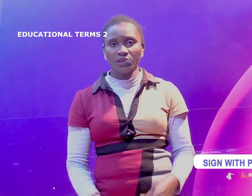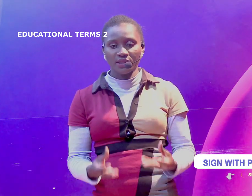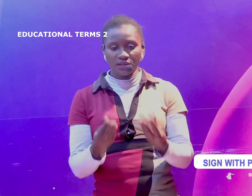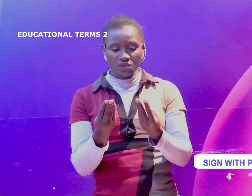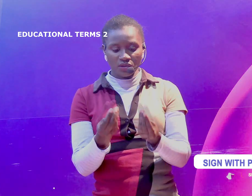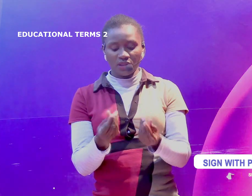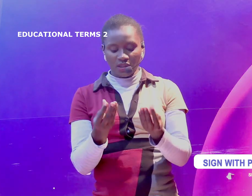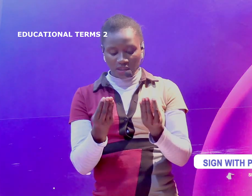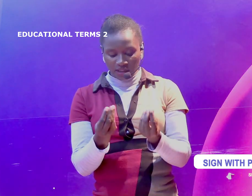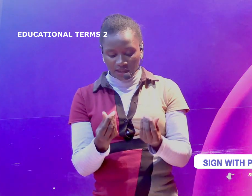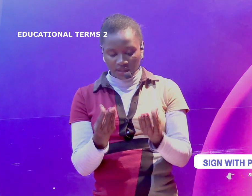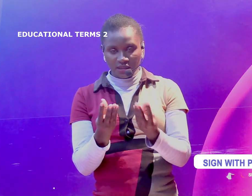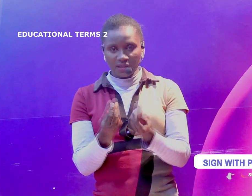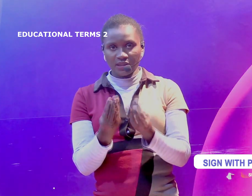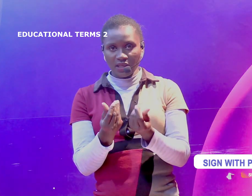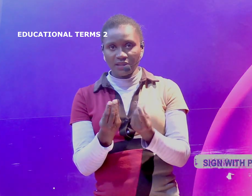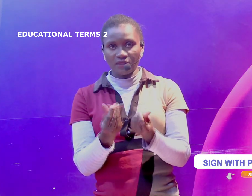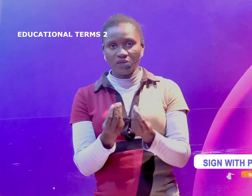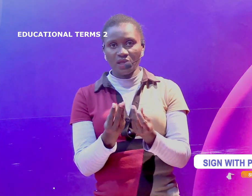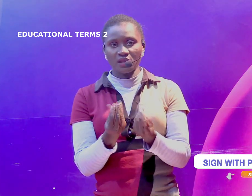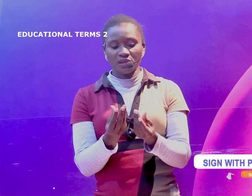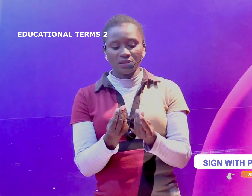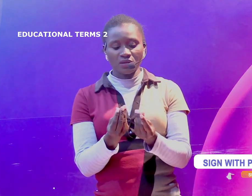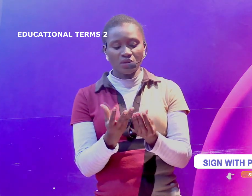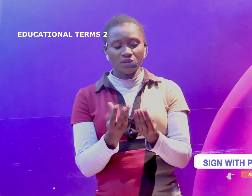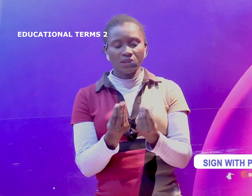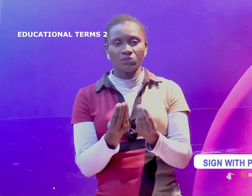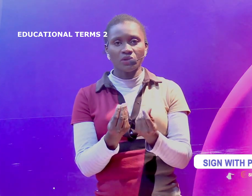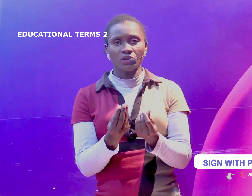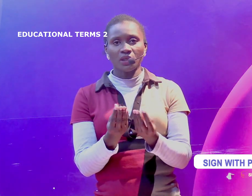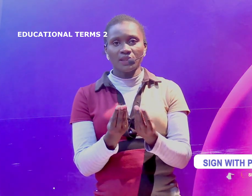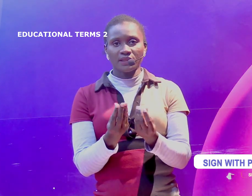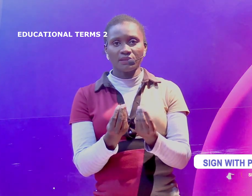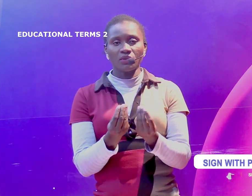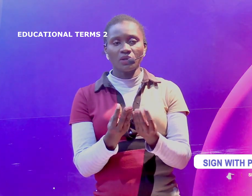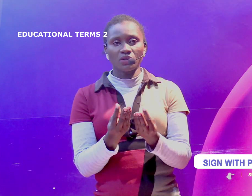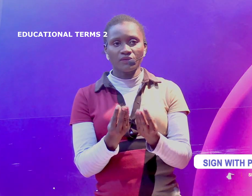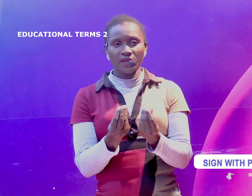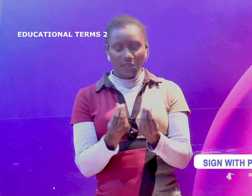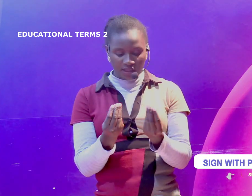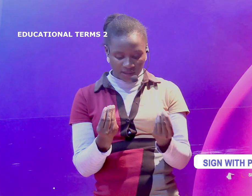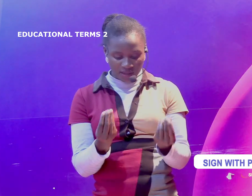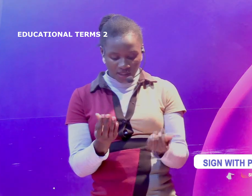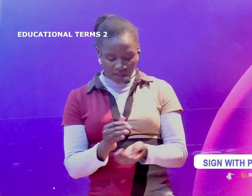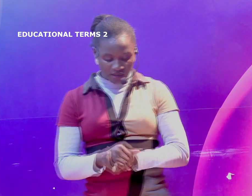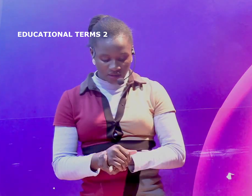So like this, it is easy, very easy, or simple. It is simple or very easy. And then also